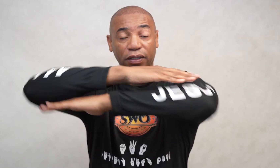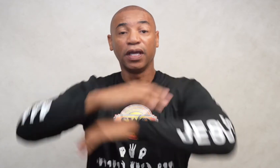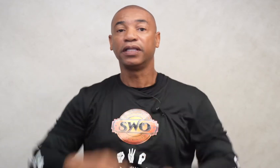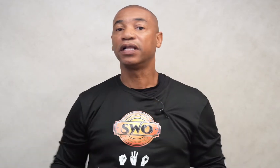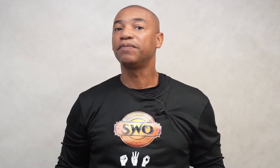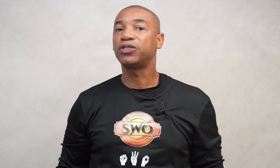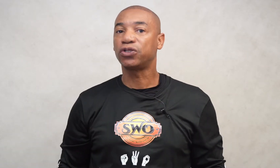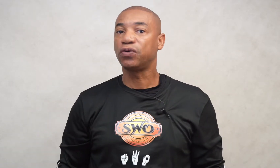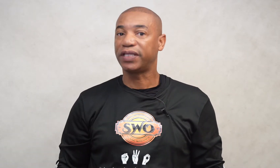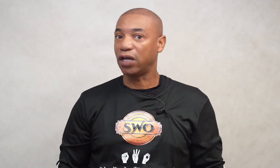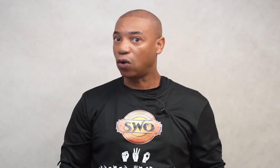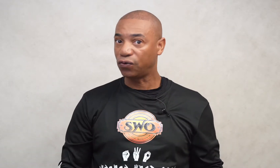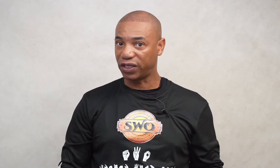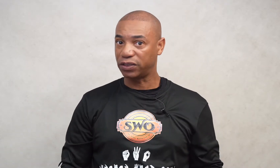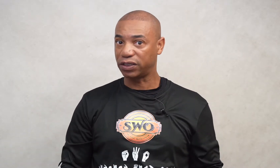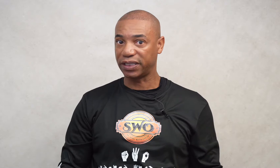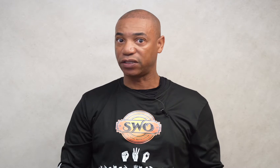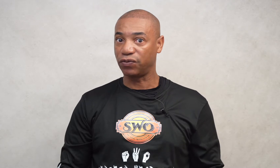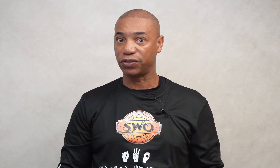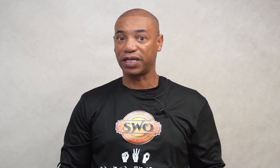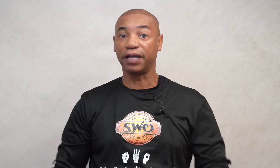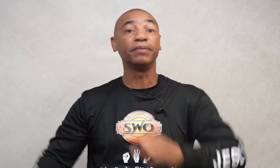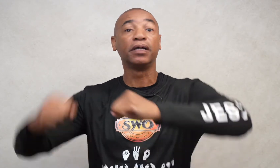Now let me show you what that whole thing looks like in real time.